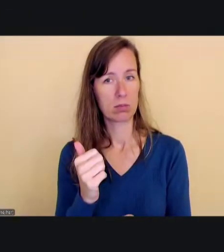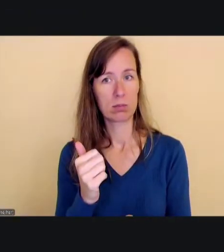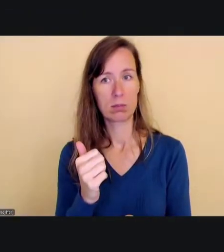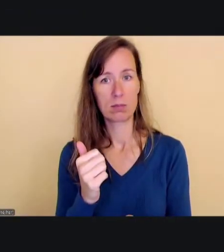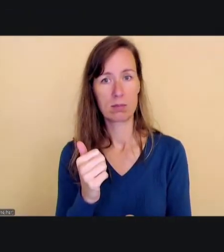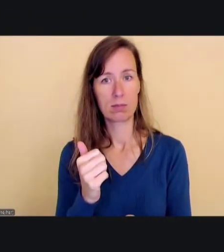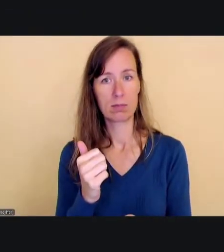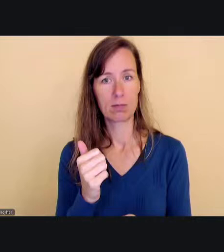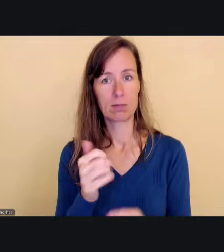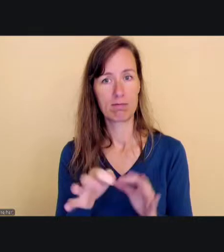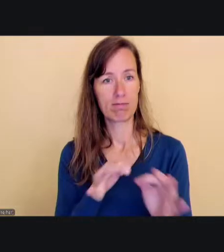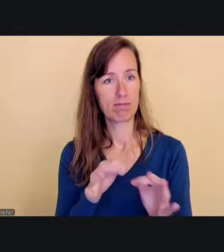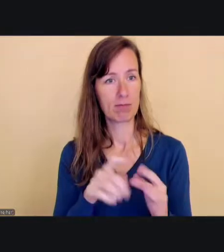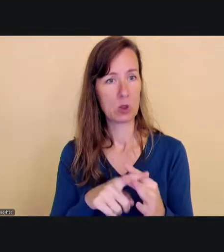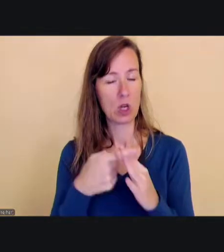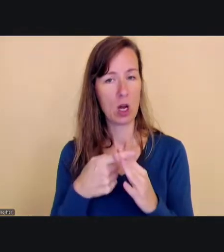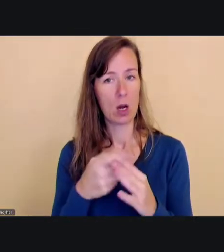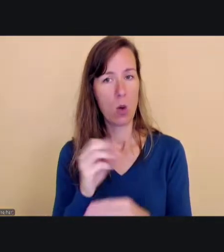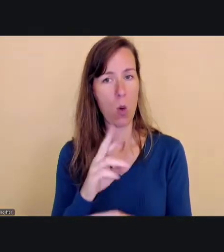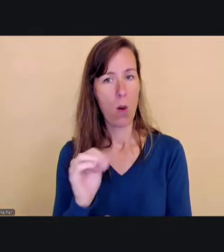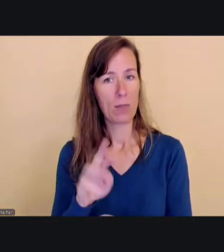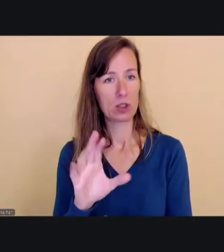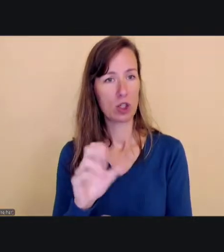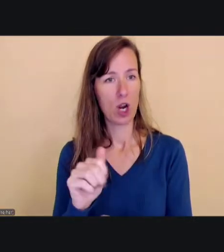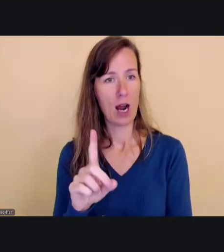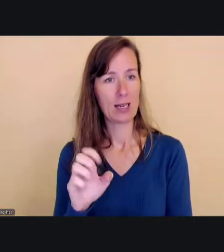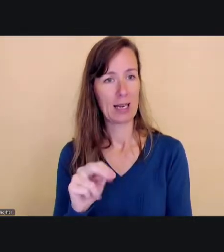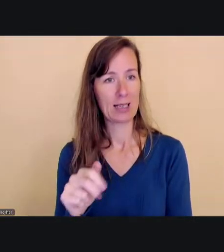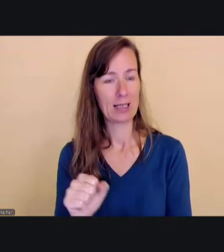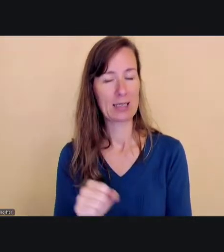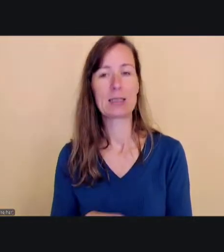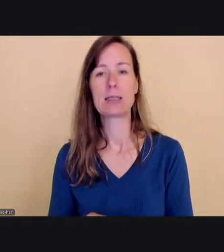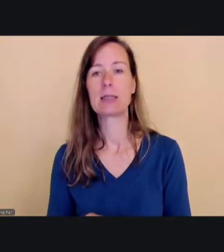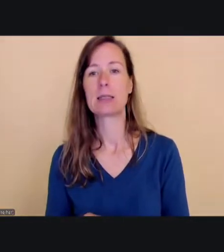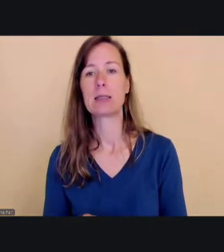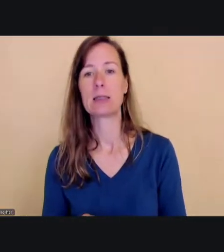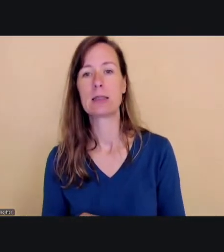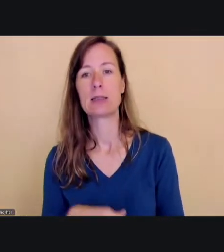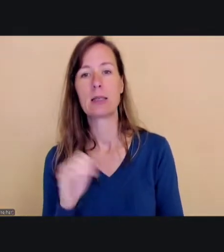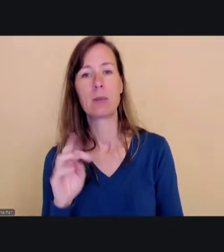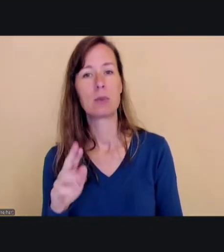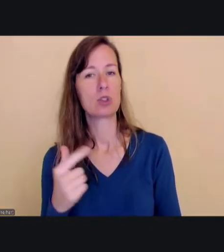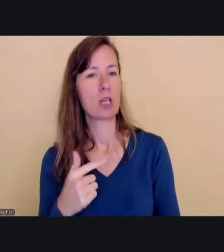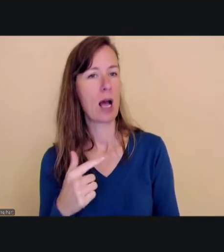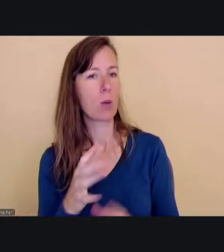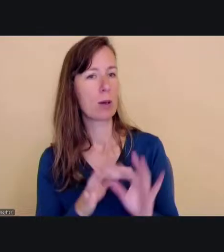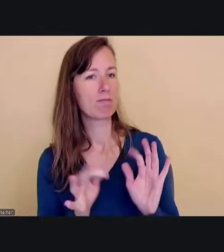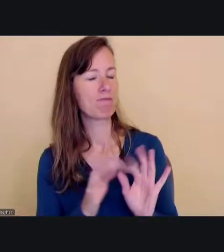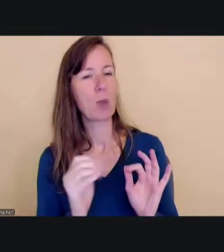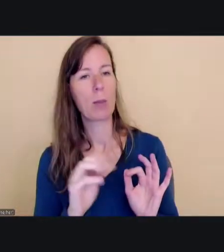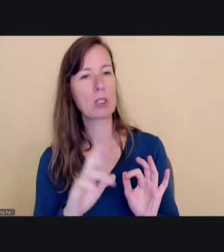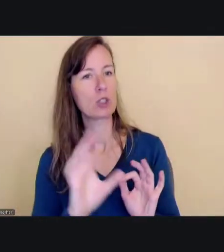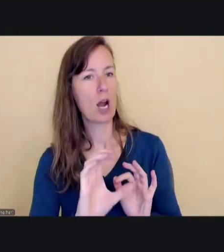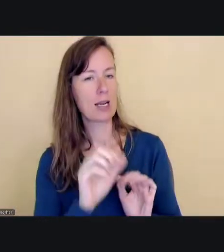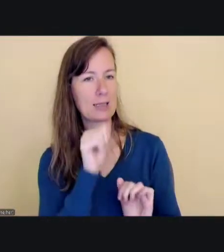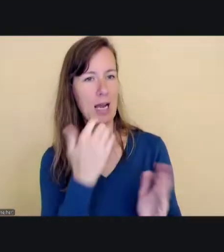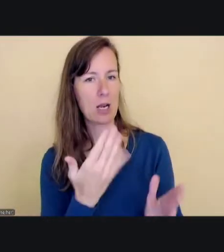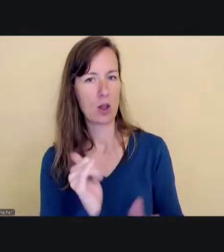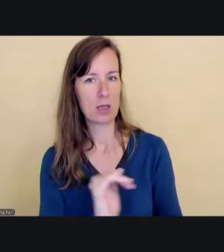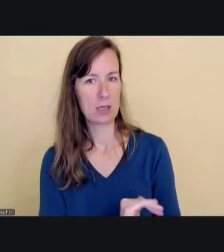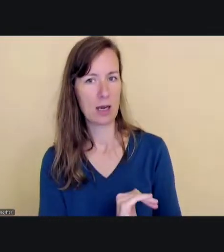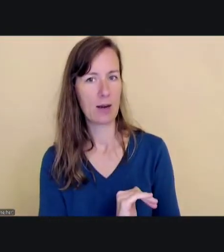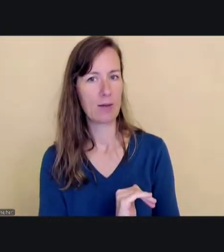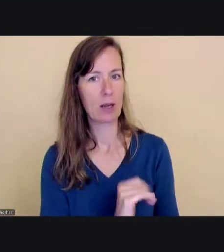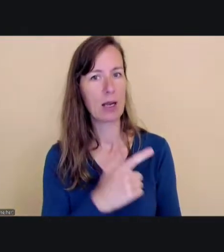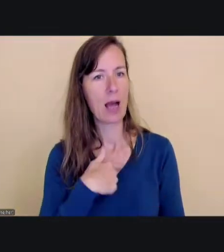No, Mr. Cardenas is not here this evening. Mayor and Council, I'll just turn the floor over to Keller. I do think that